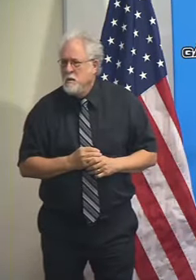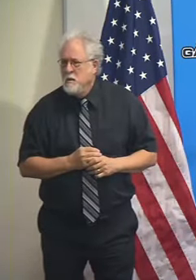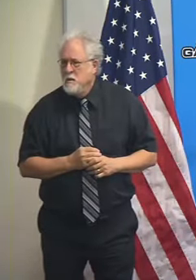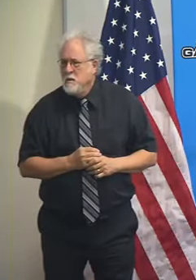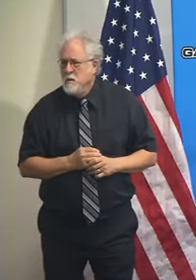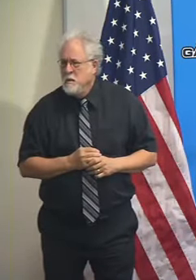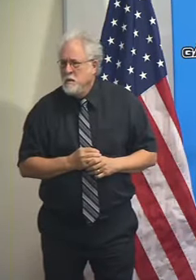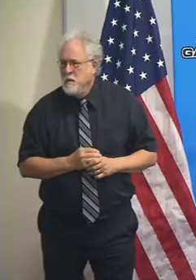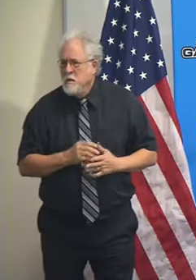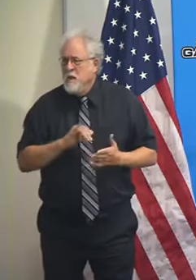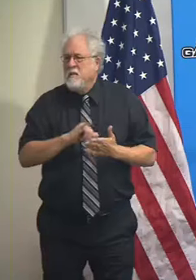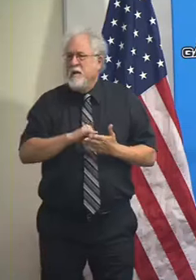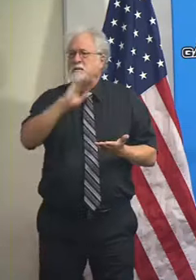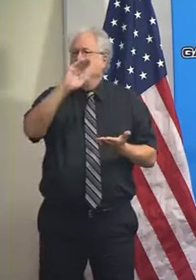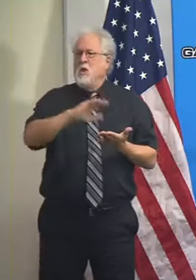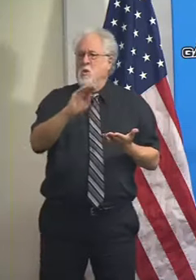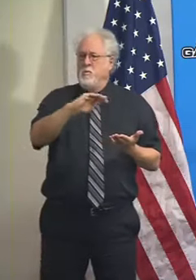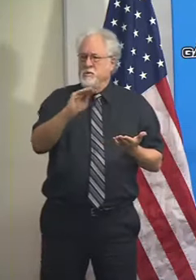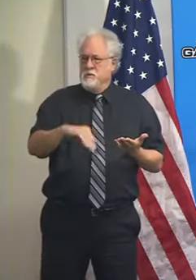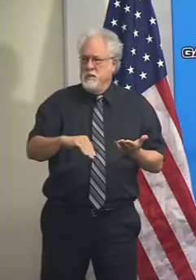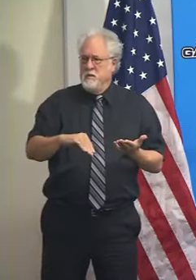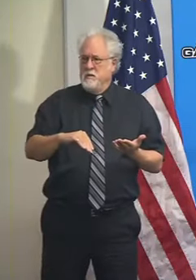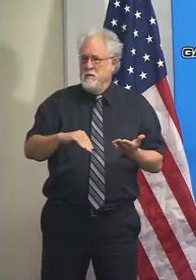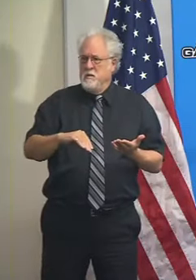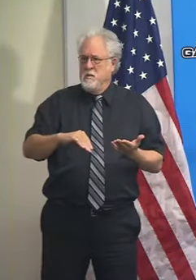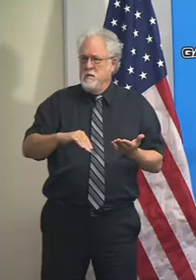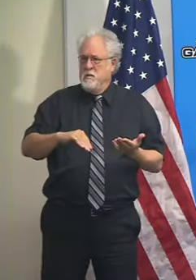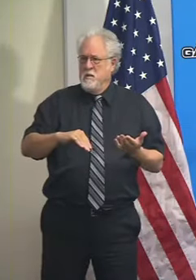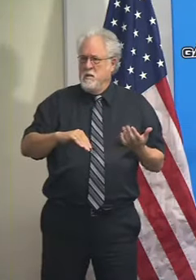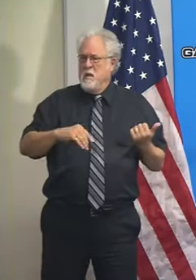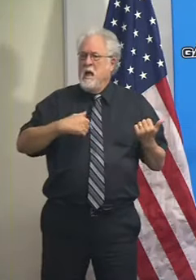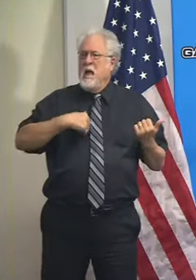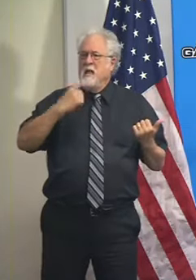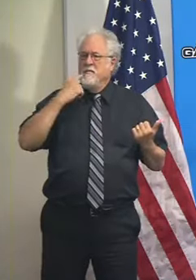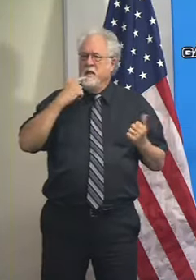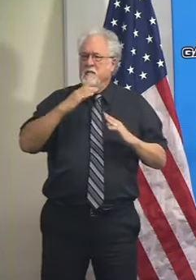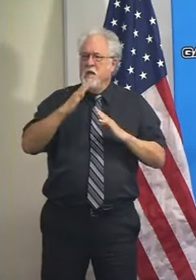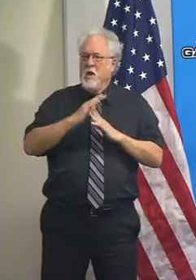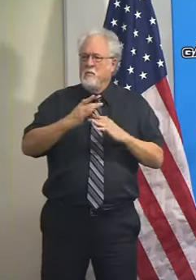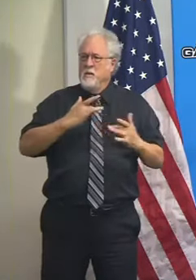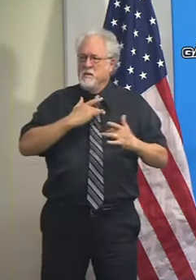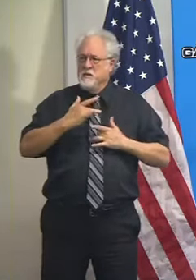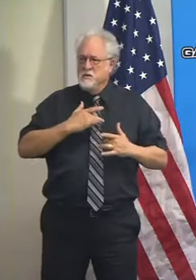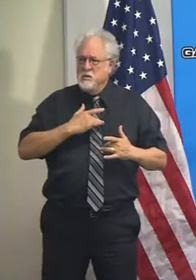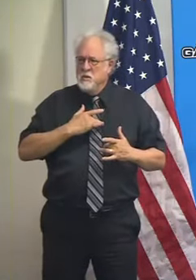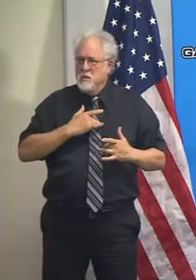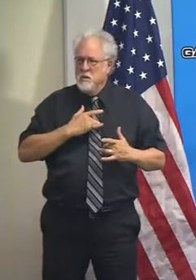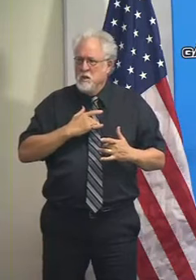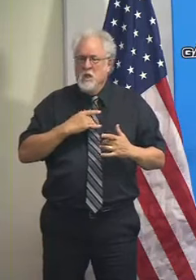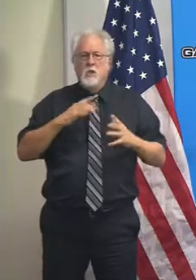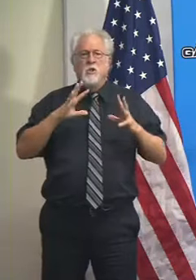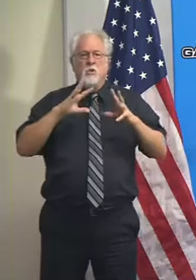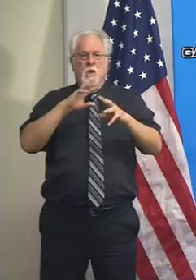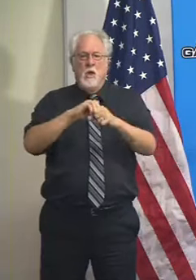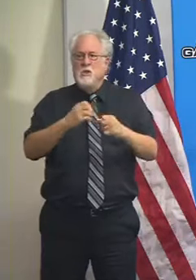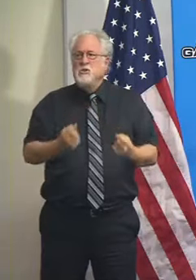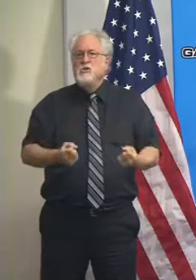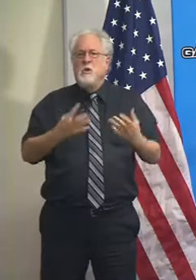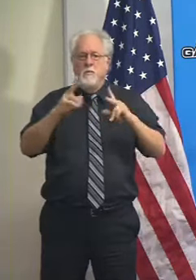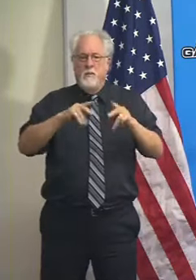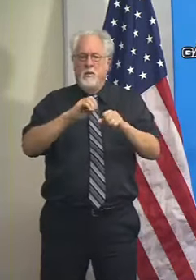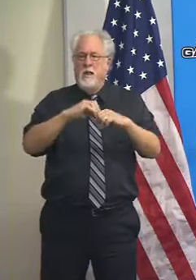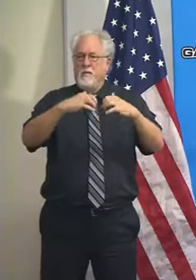that would be a low percentage, I think the ultimate concern would be you pack too many people into a stadium. Yeah. You have some kind of outbreak,